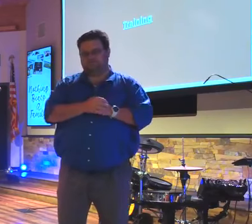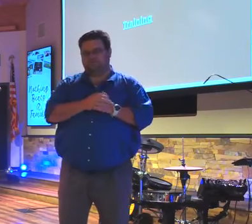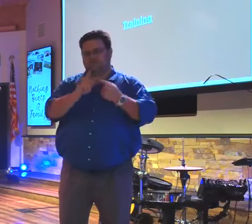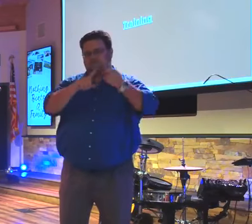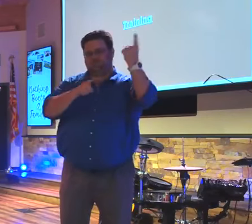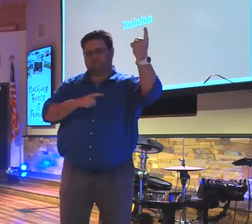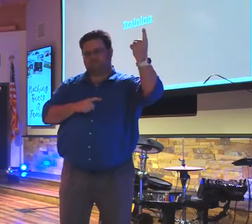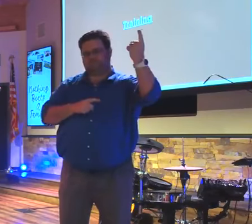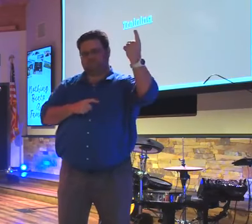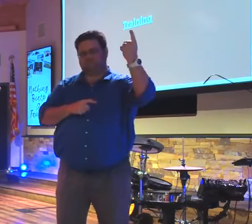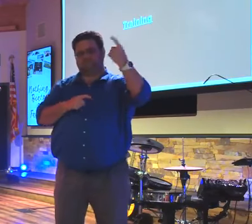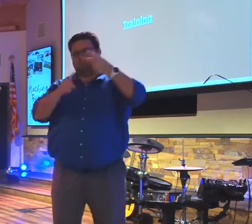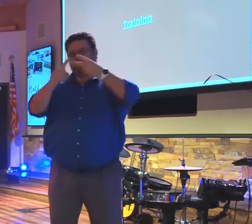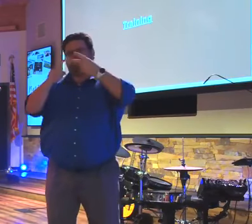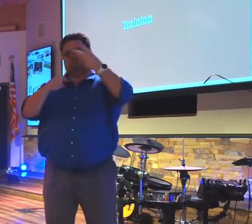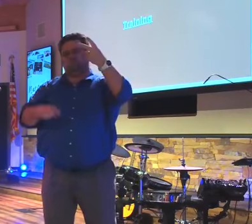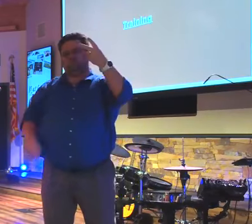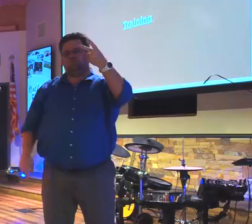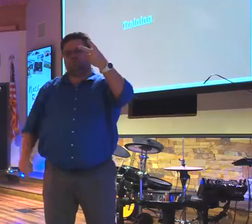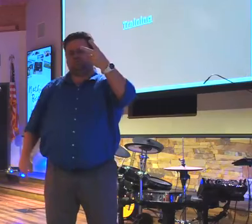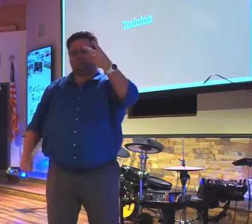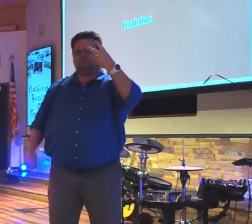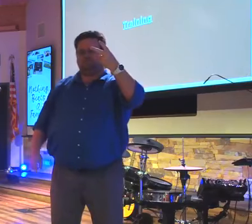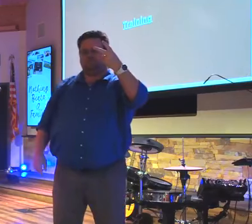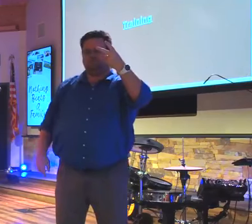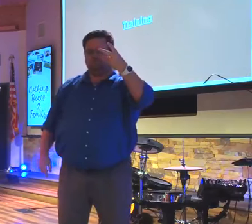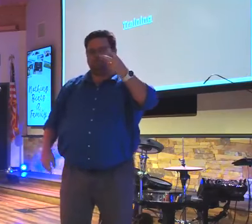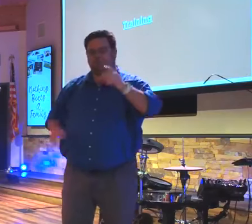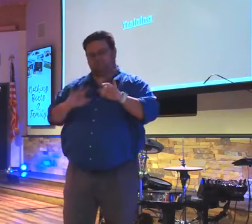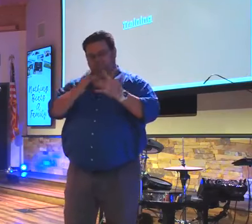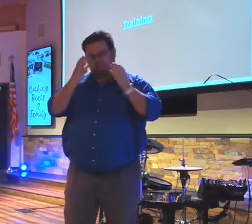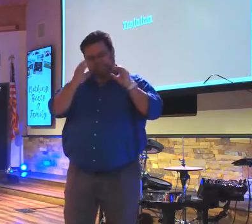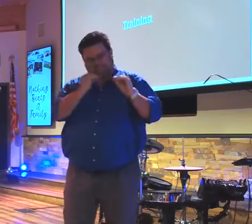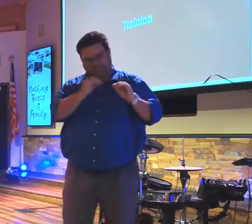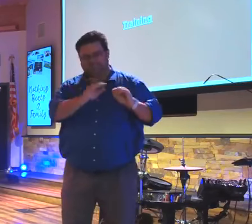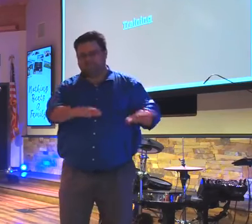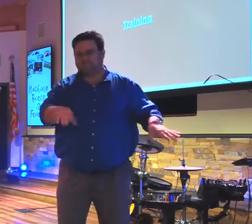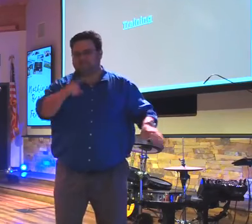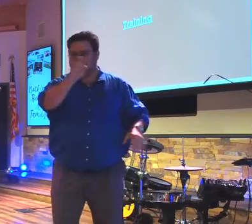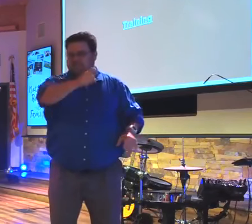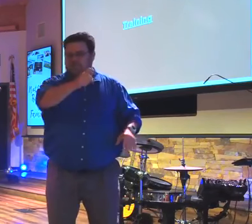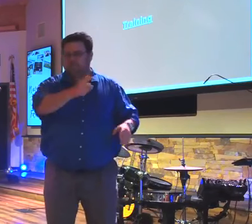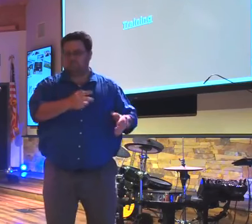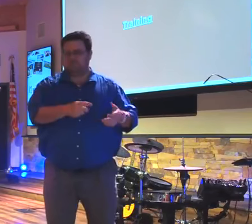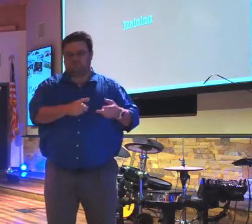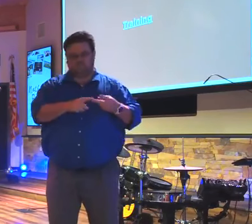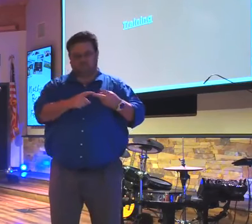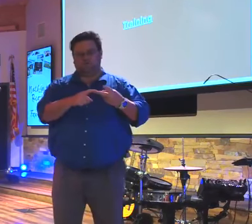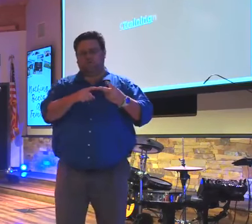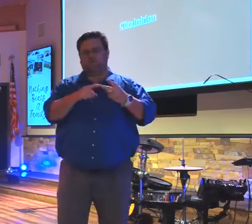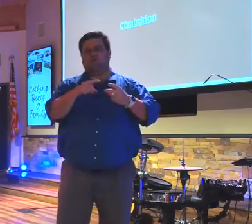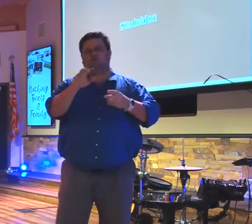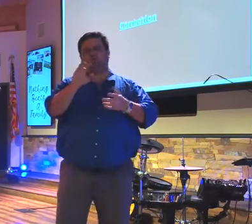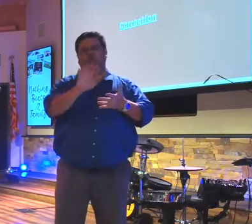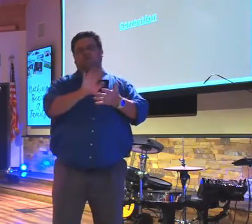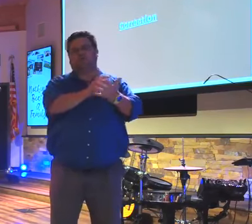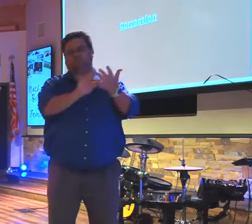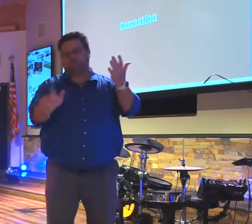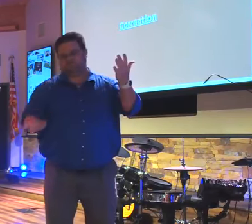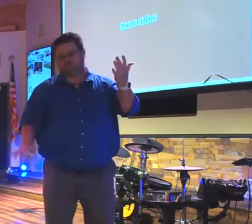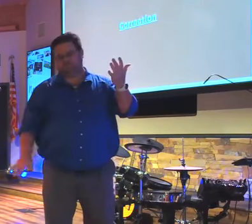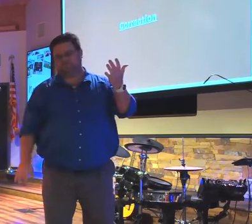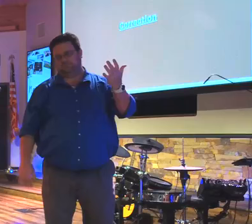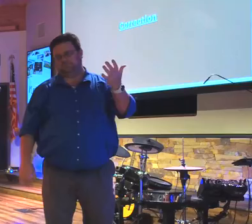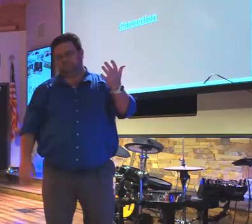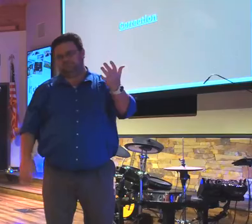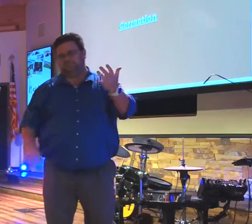training. All right, let's look at number two. The second thing that the Bible teaches that kids need is correction. That's the second